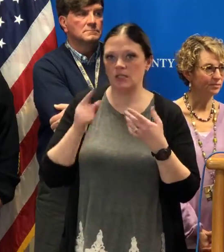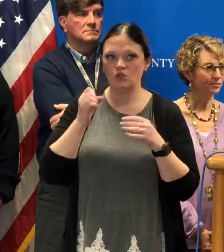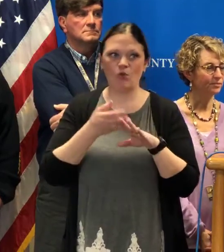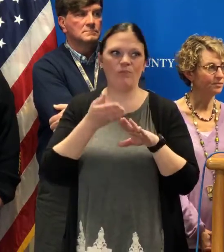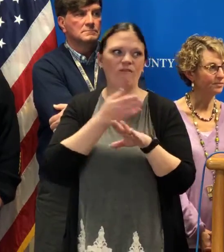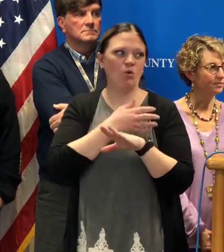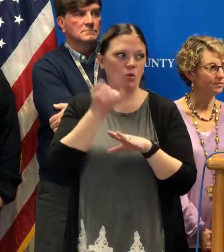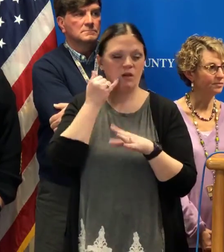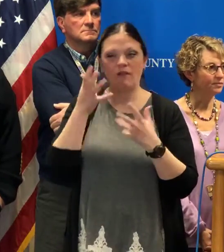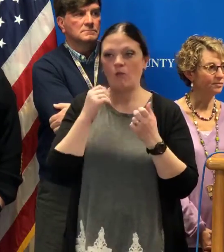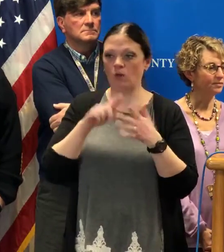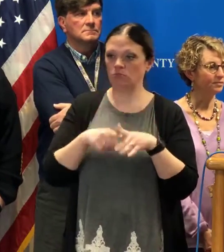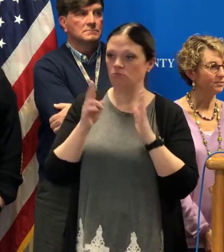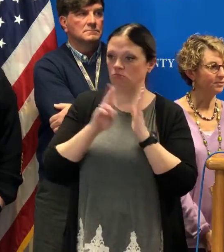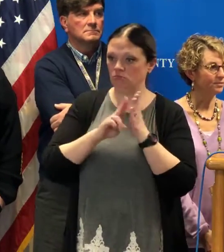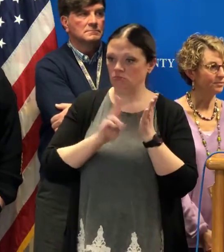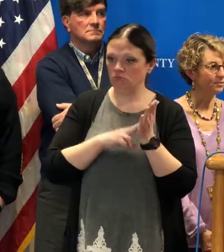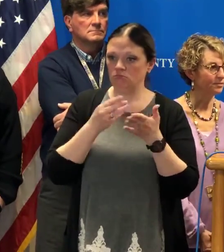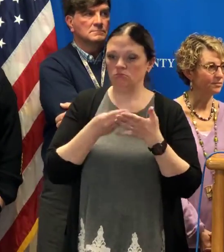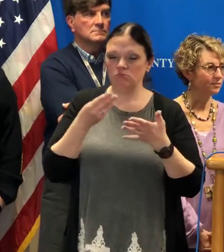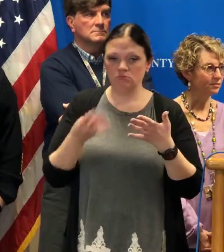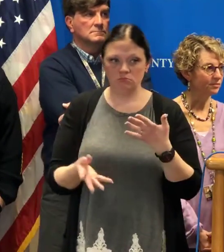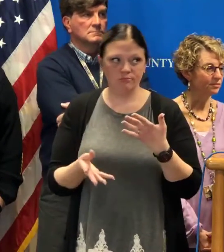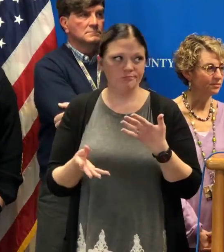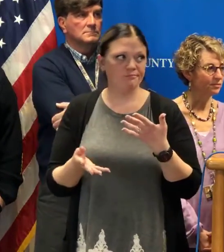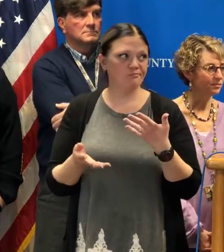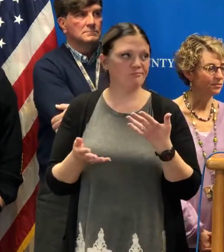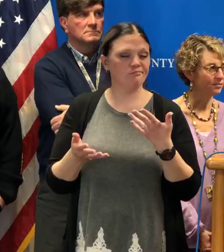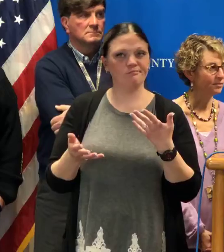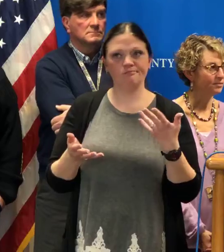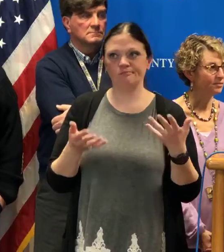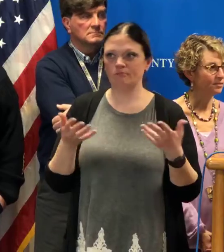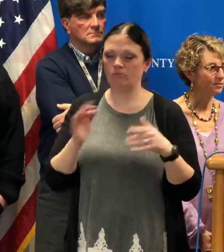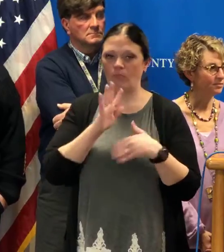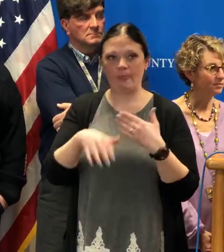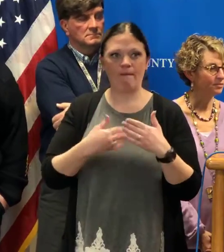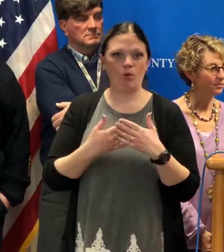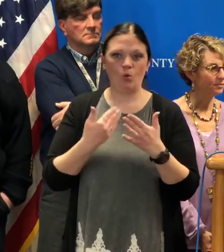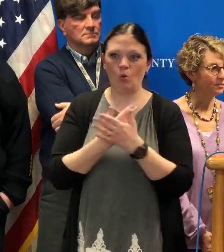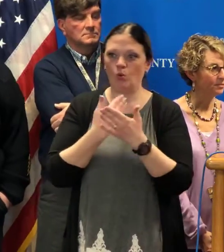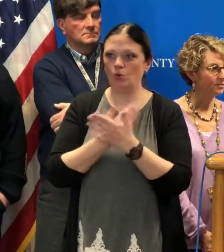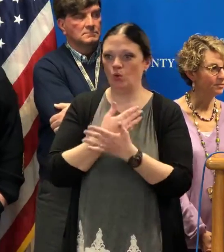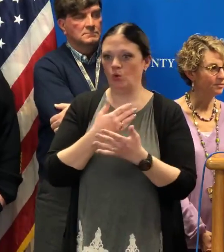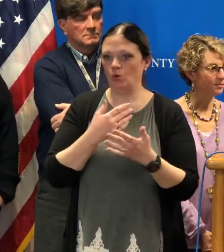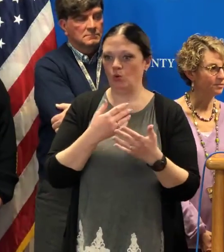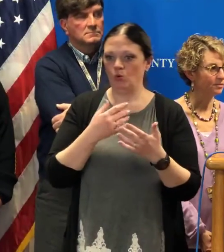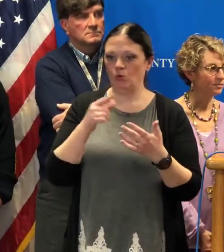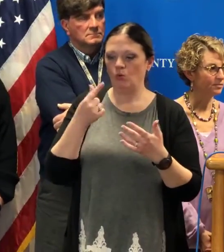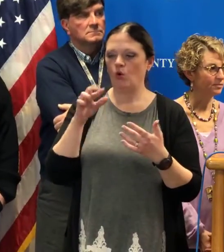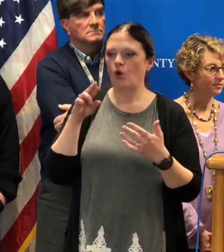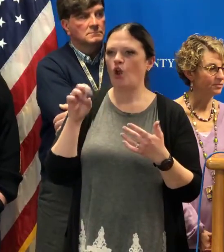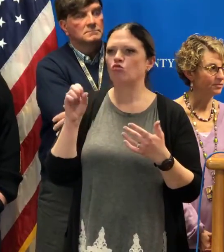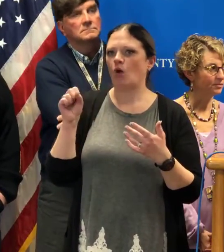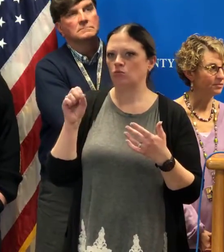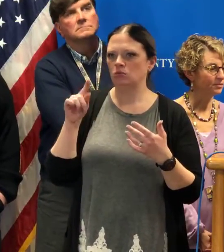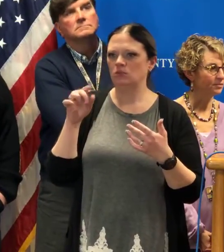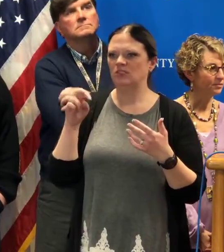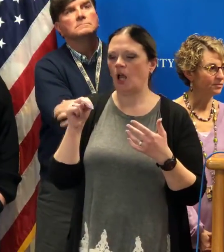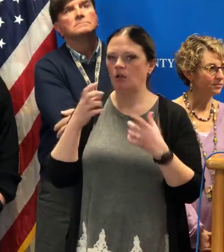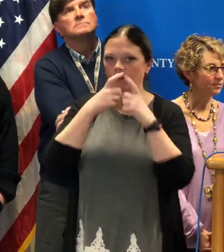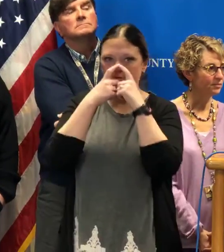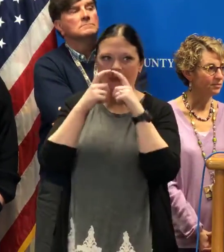if I want to enter into a contract to purchase, let's say, a whole new ton, a gross of